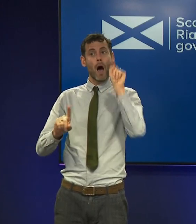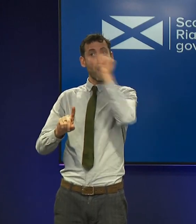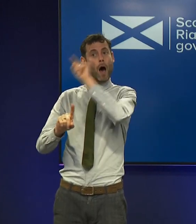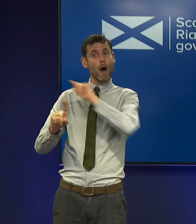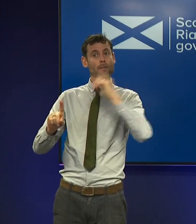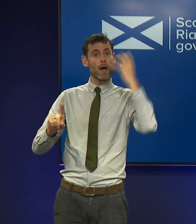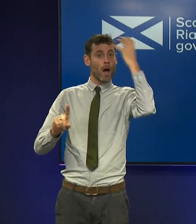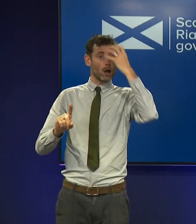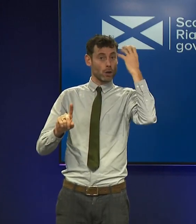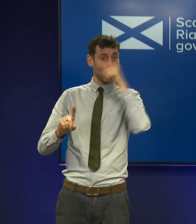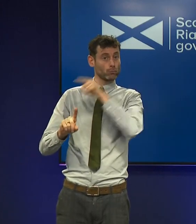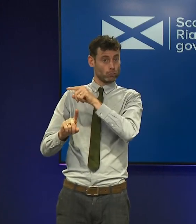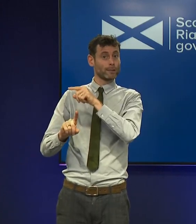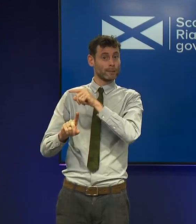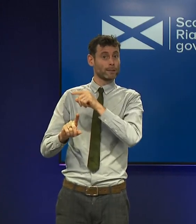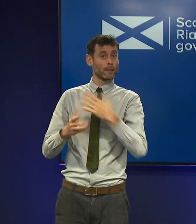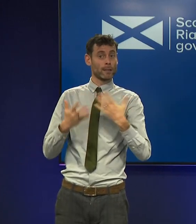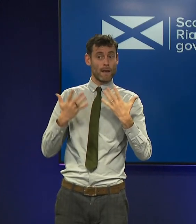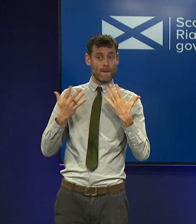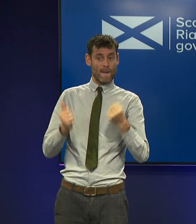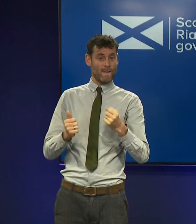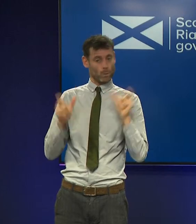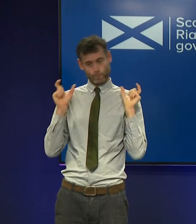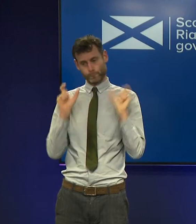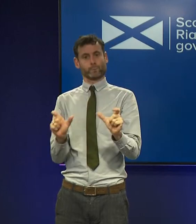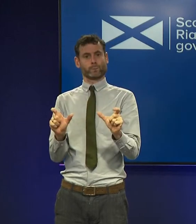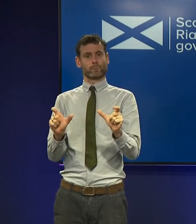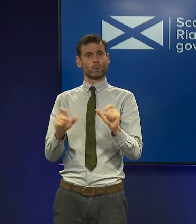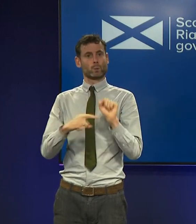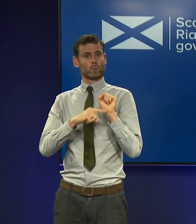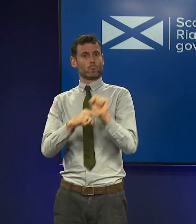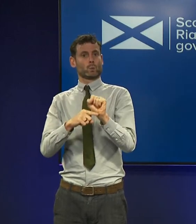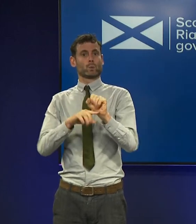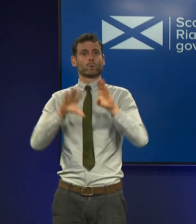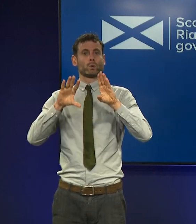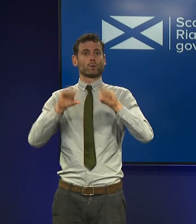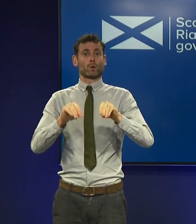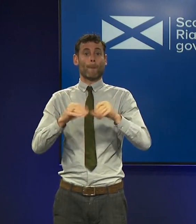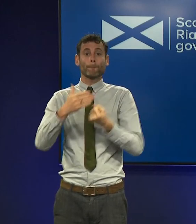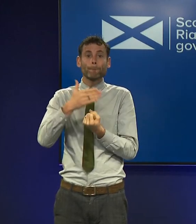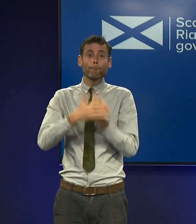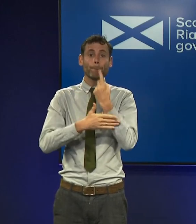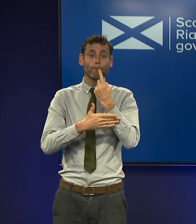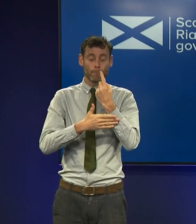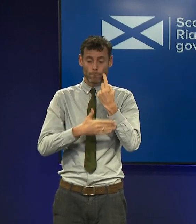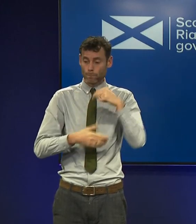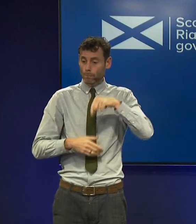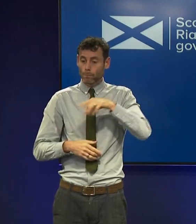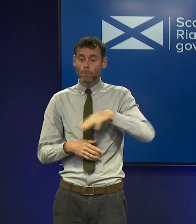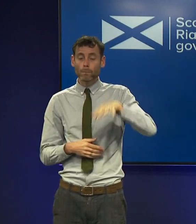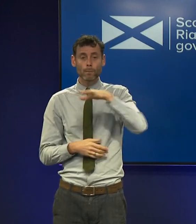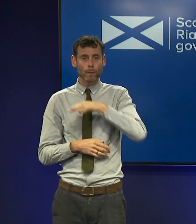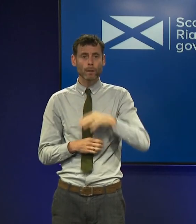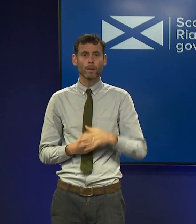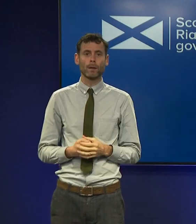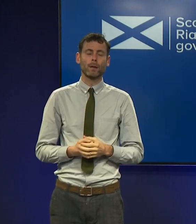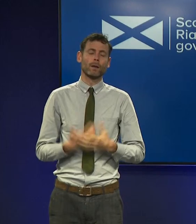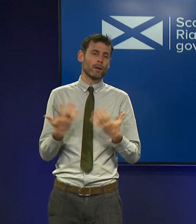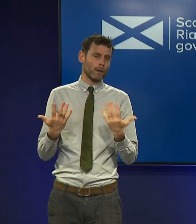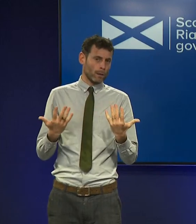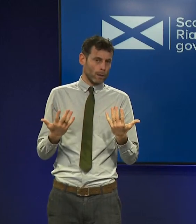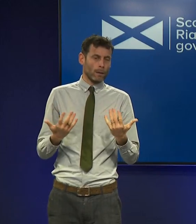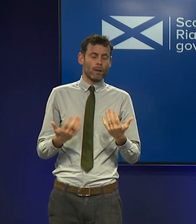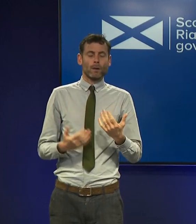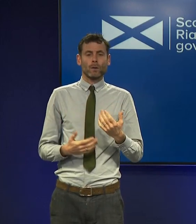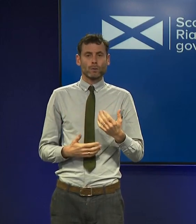possible entry of this variant into their own territories. So you just have to be aware of that right now, and this has been the case throughout the